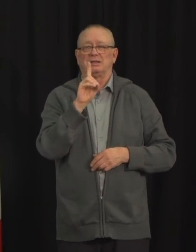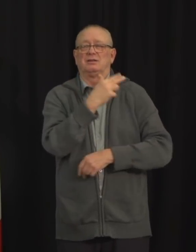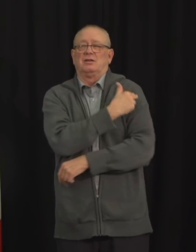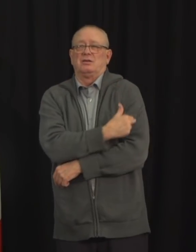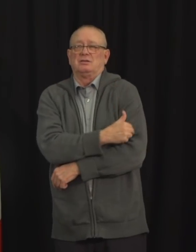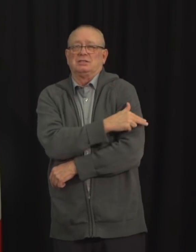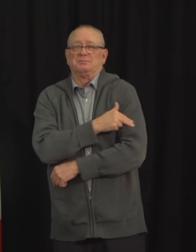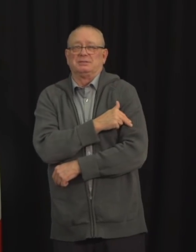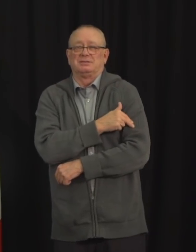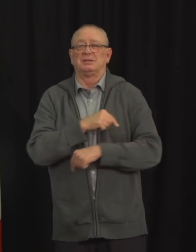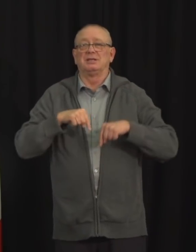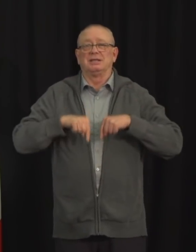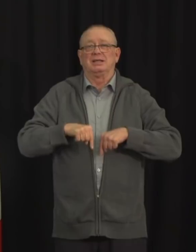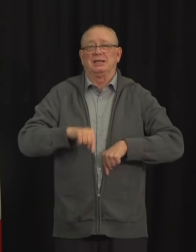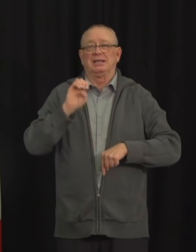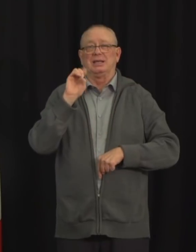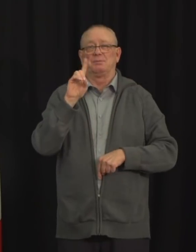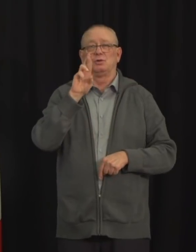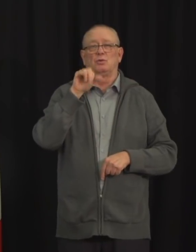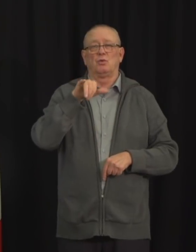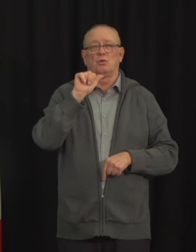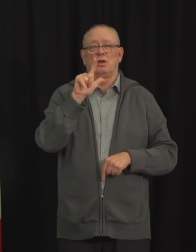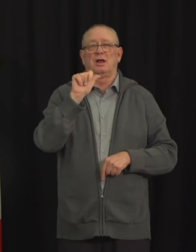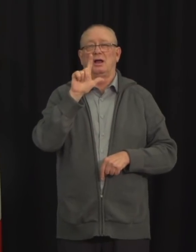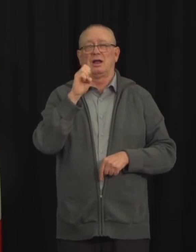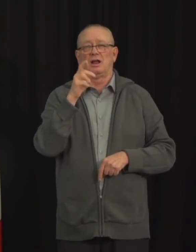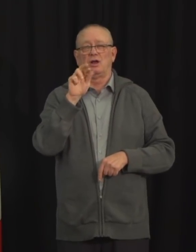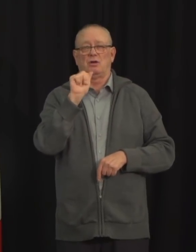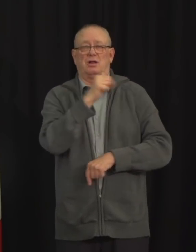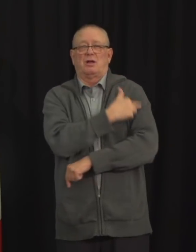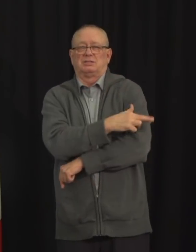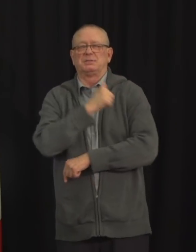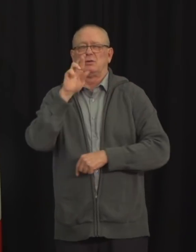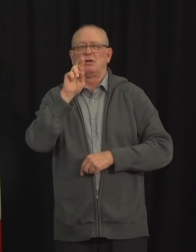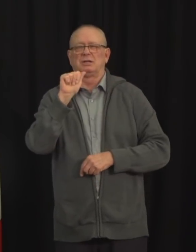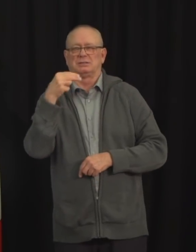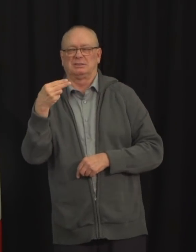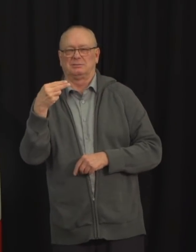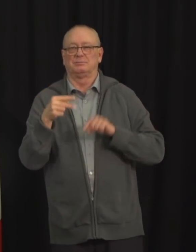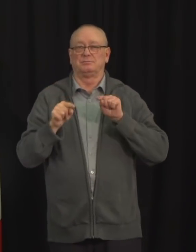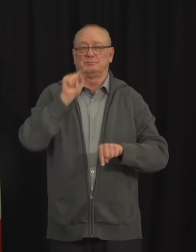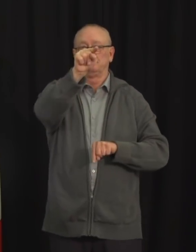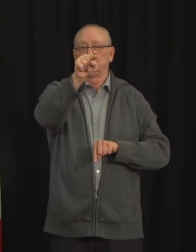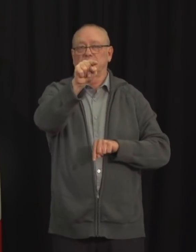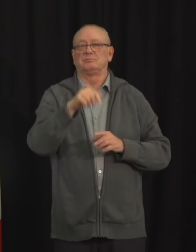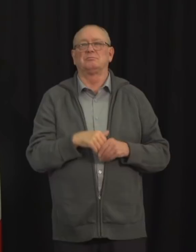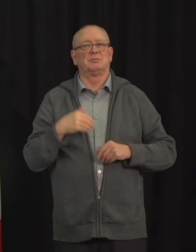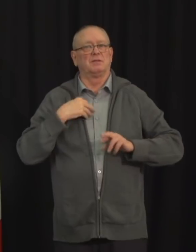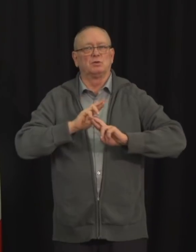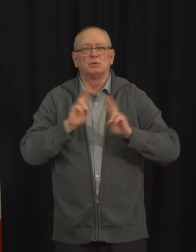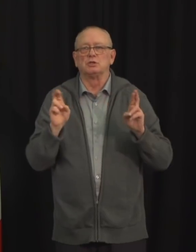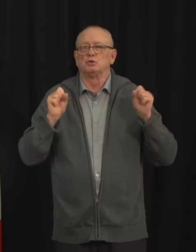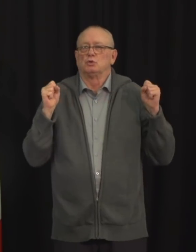equipment in place to meet the ultra-cold storage requirement for these first shipments at 2 locations in Alberta, 1 in Edmonton,